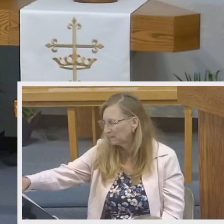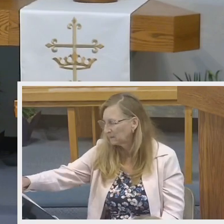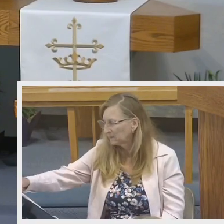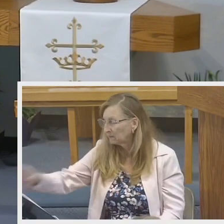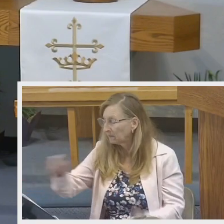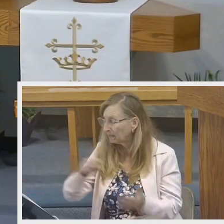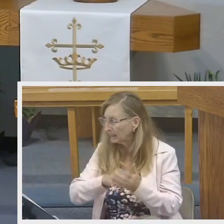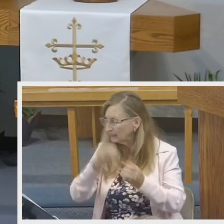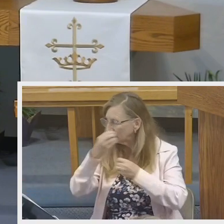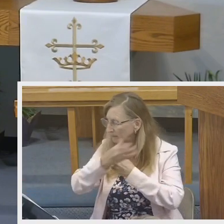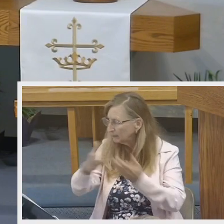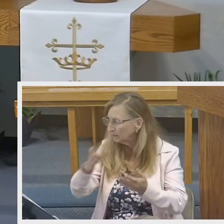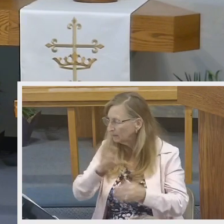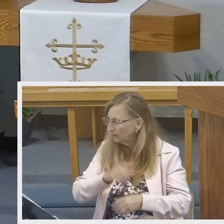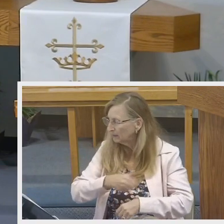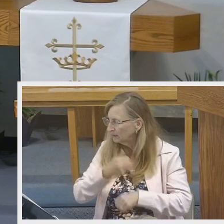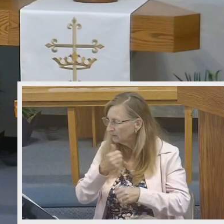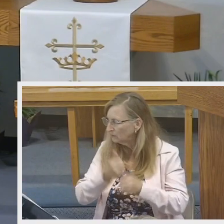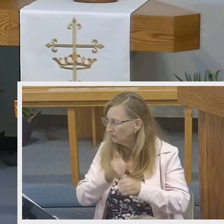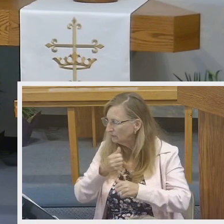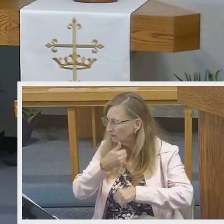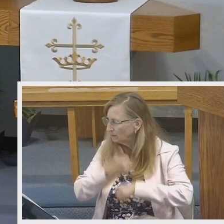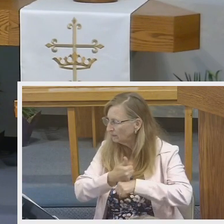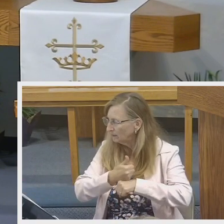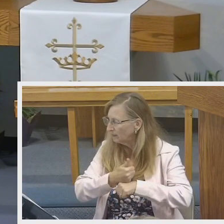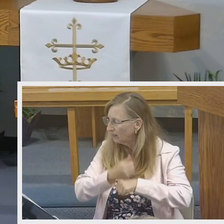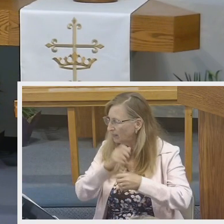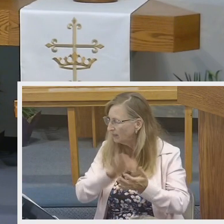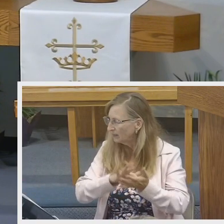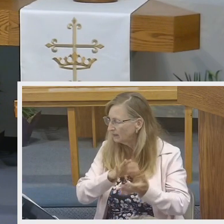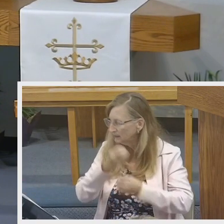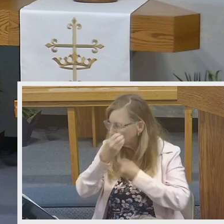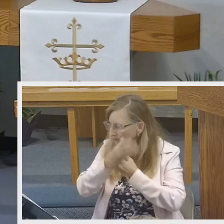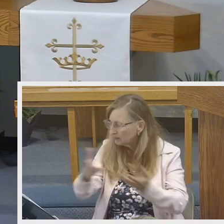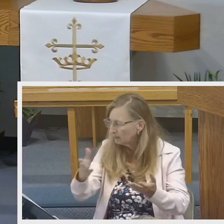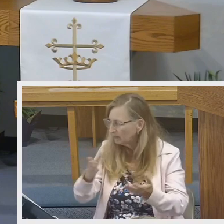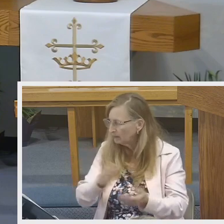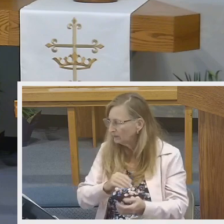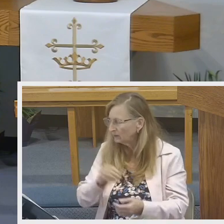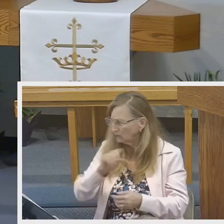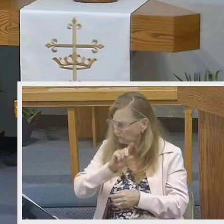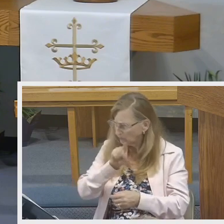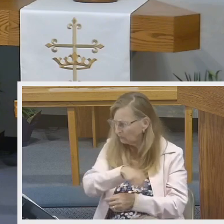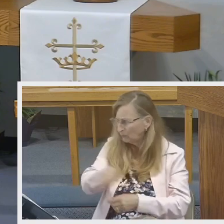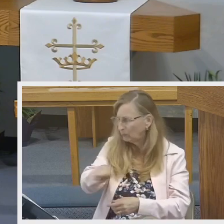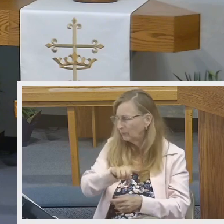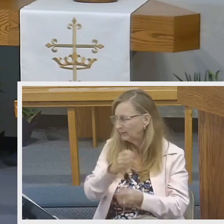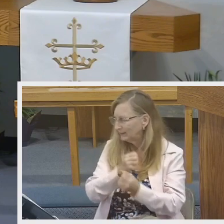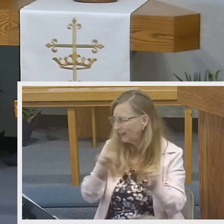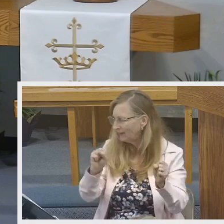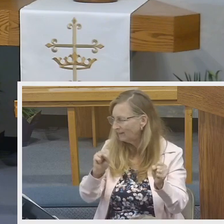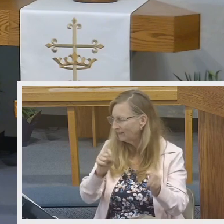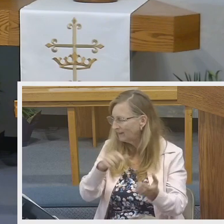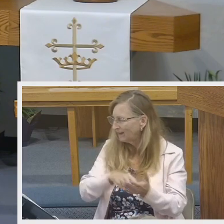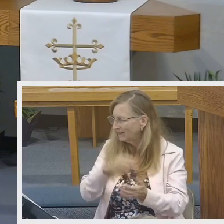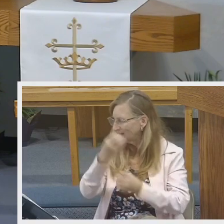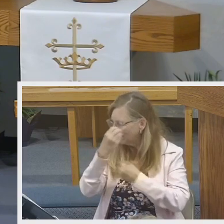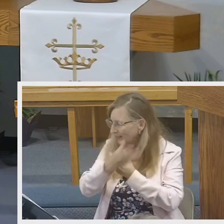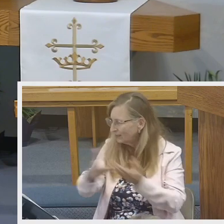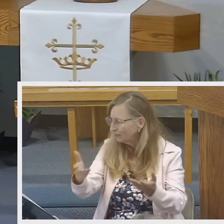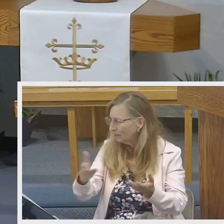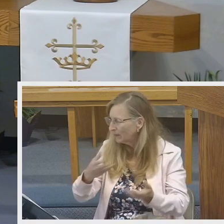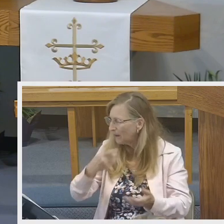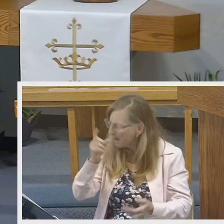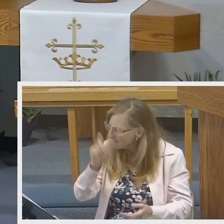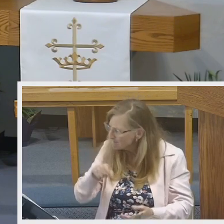This is the gospel on which you have taken your stand. This is the gospel by which you are saved. This is the gospel we